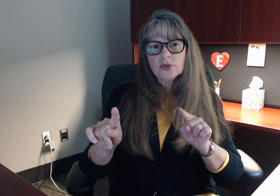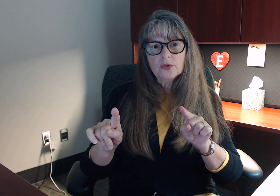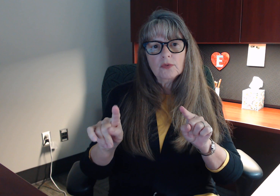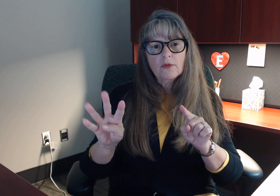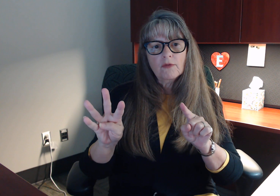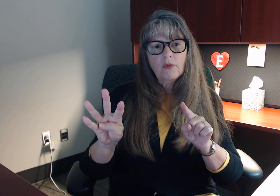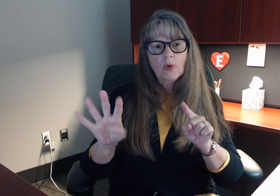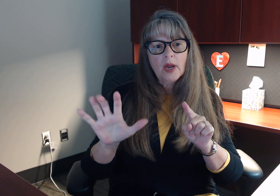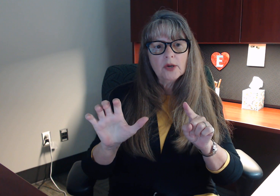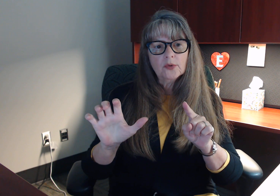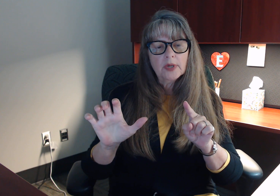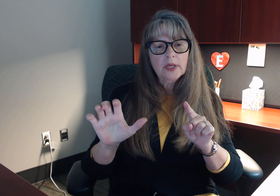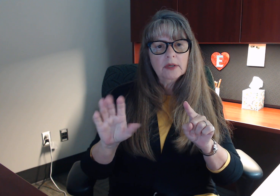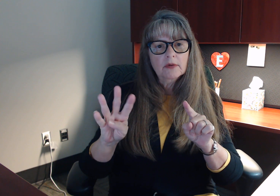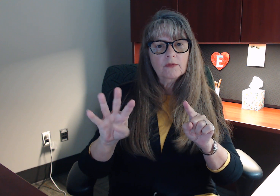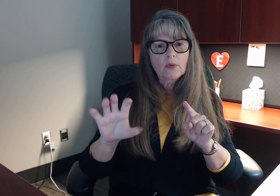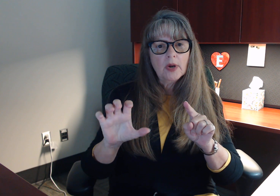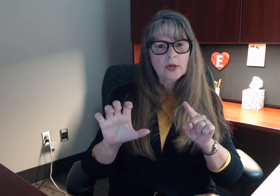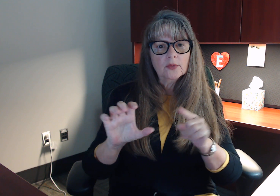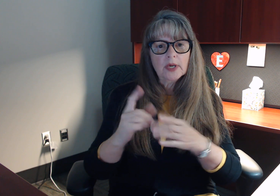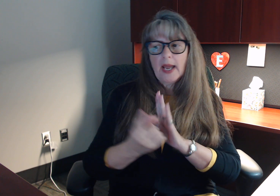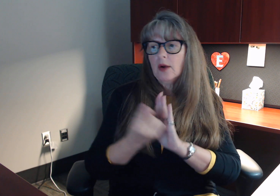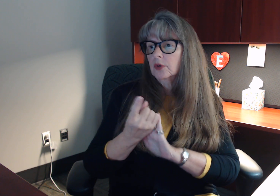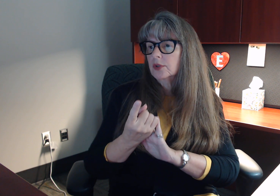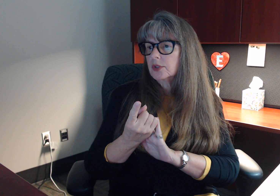to 400 hours